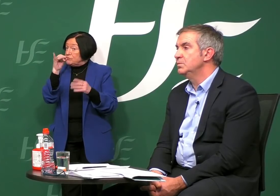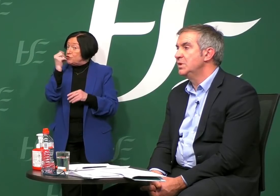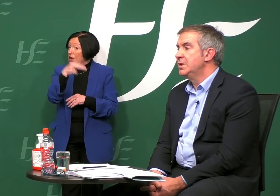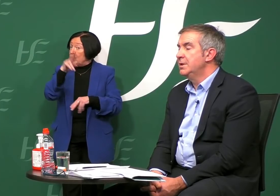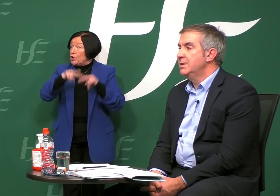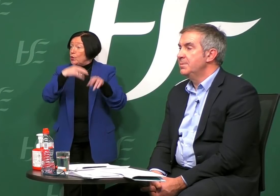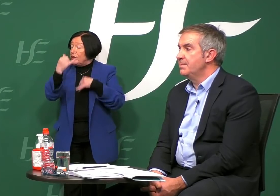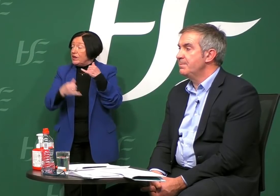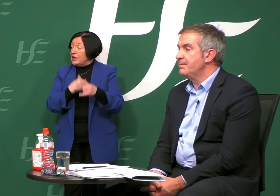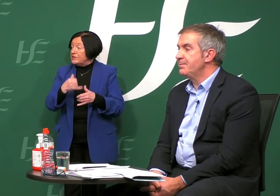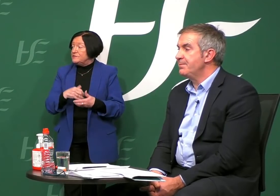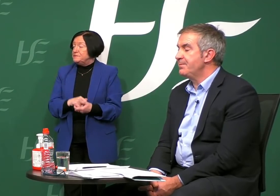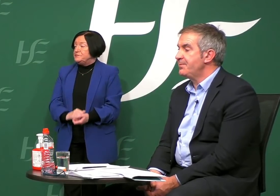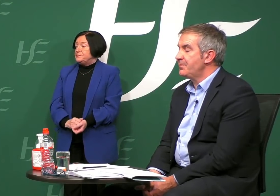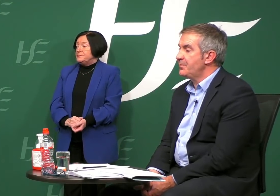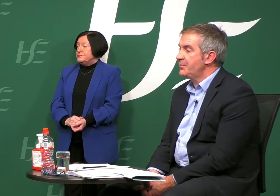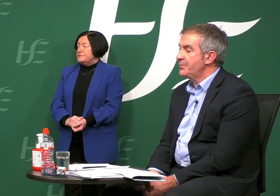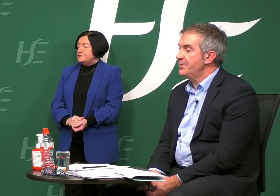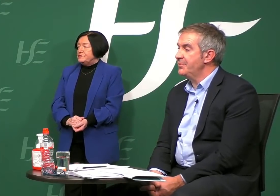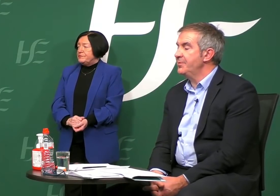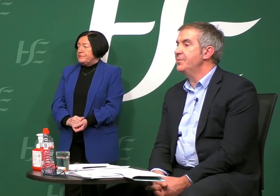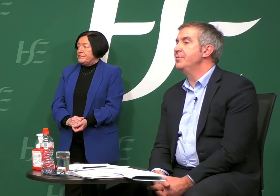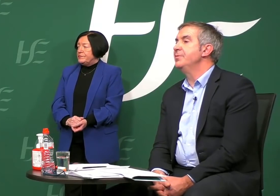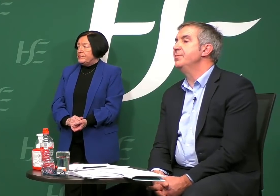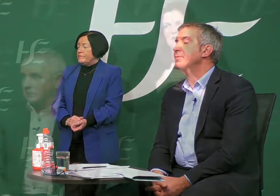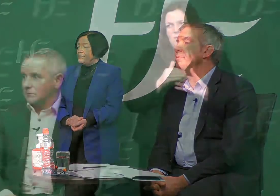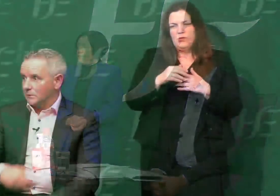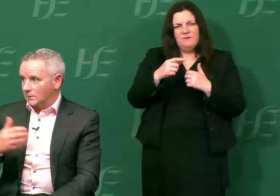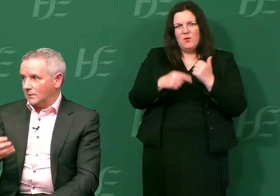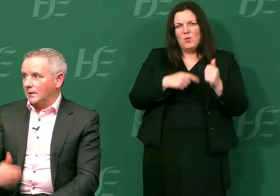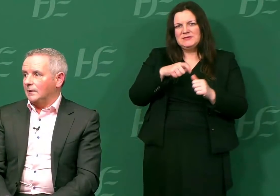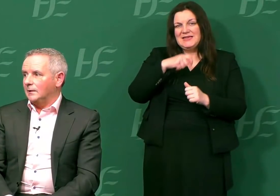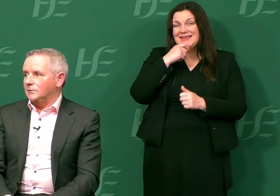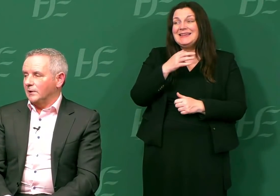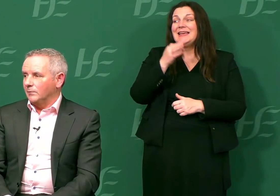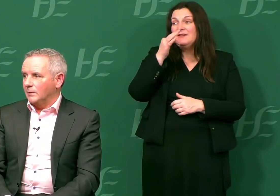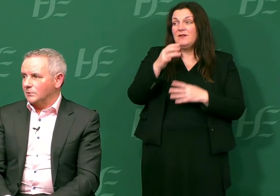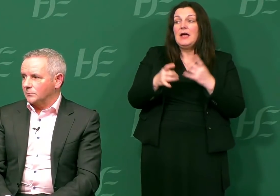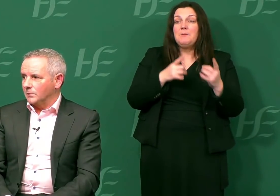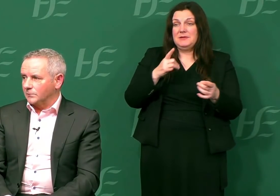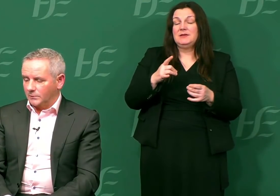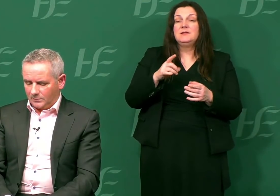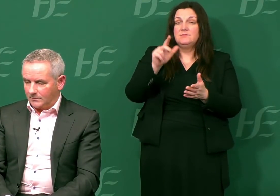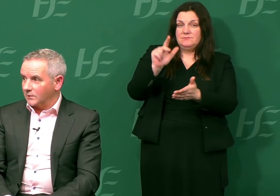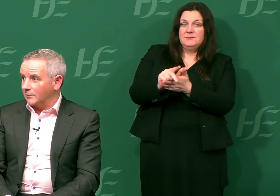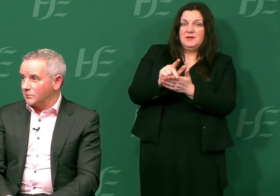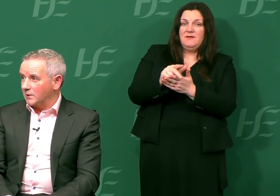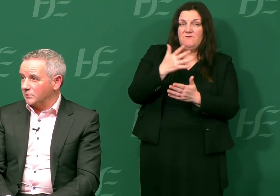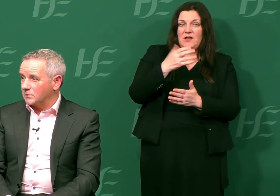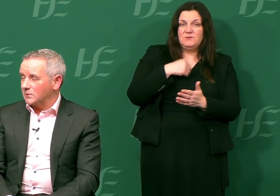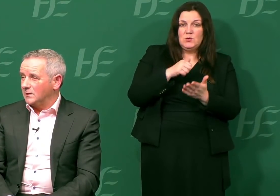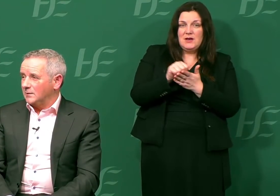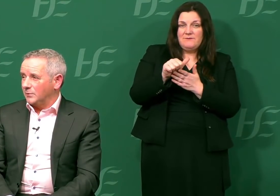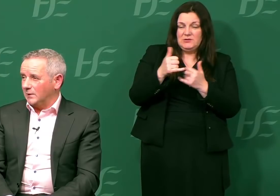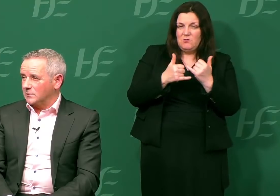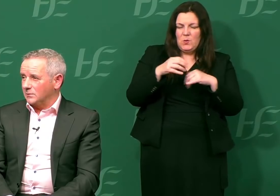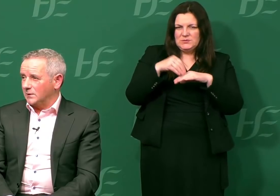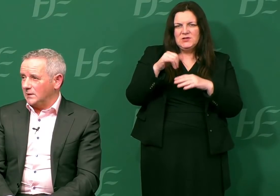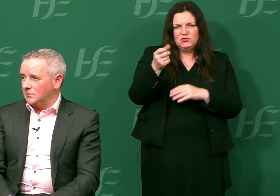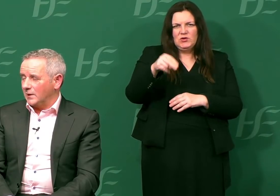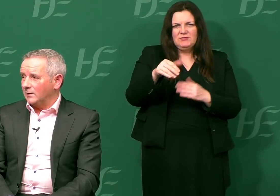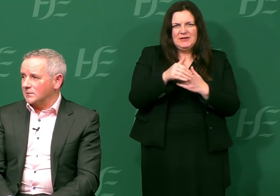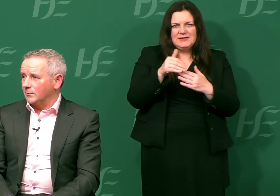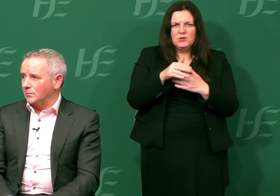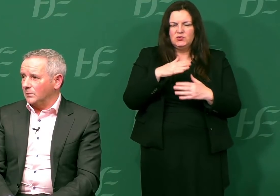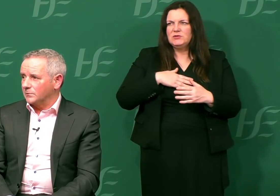then? Predominantly, we'll be starting the 5 to 11-year-olds in January. We're just working through in terms of delivery schedules, but also